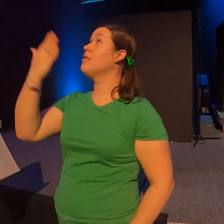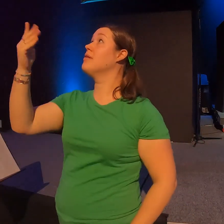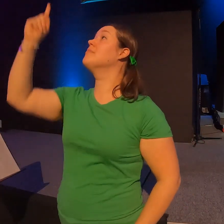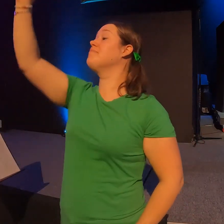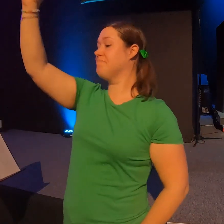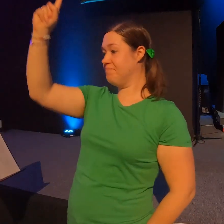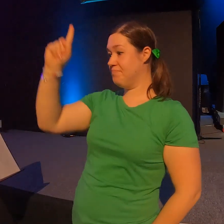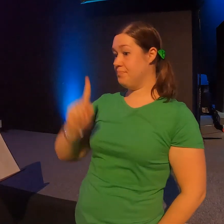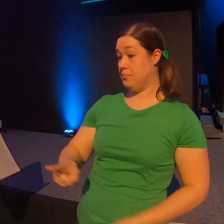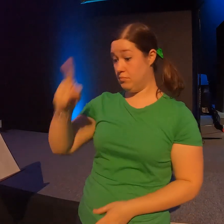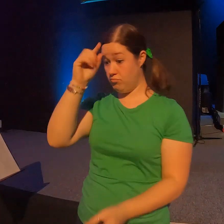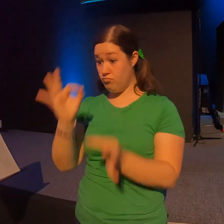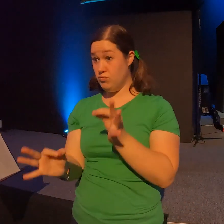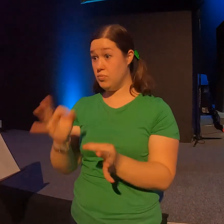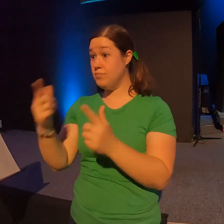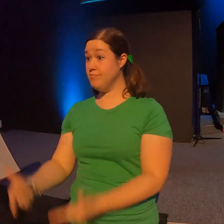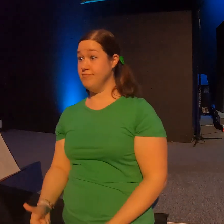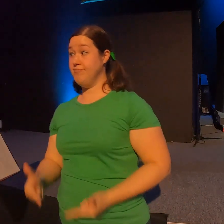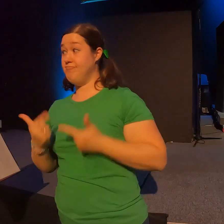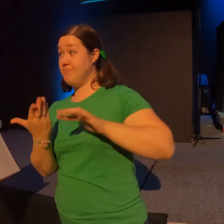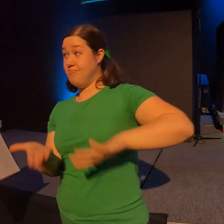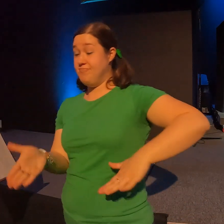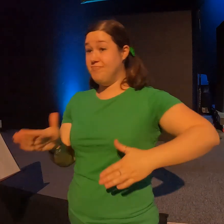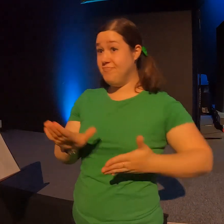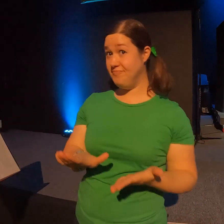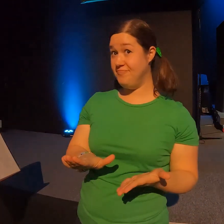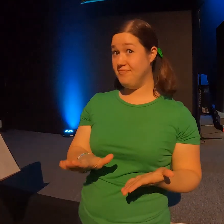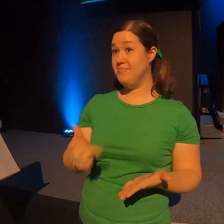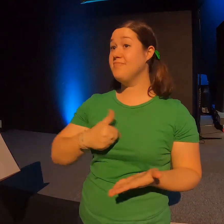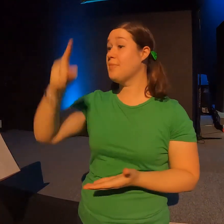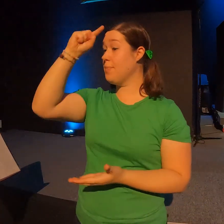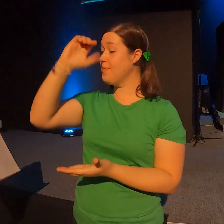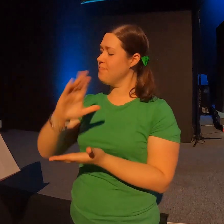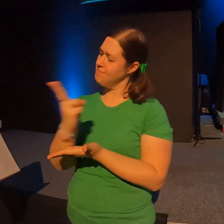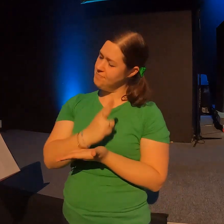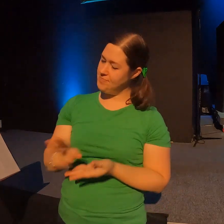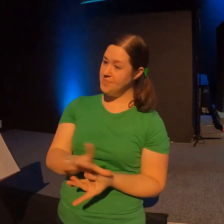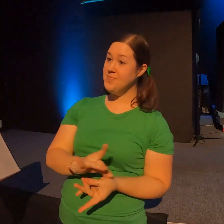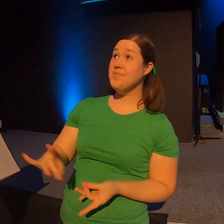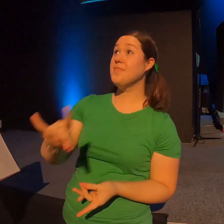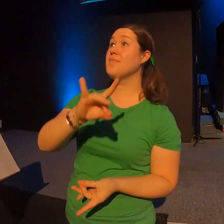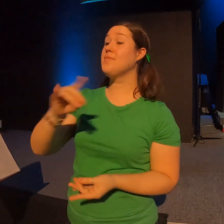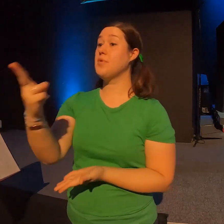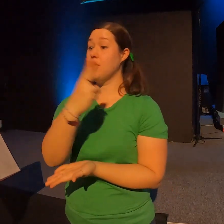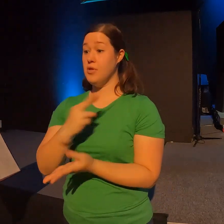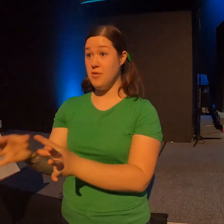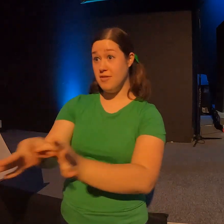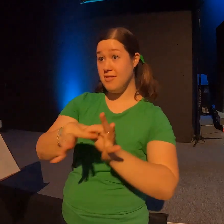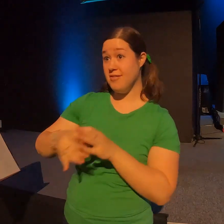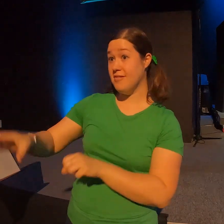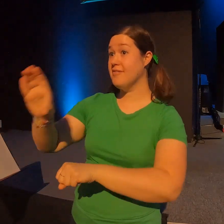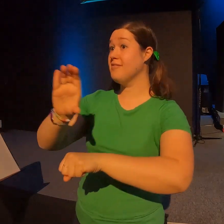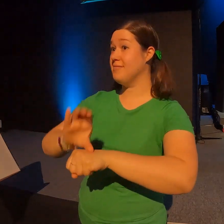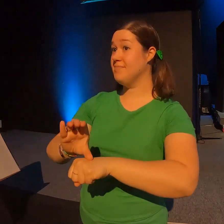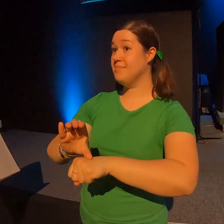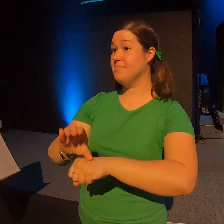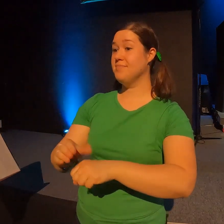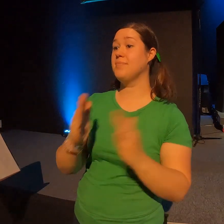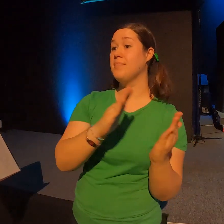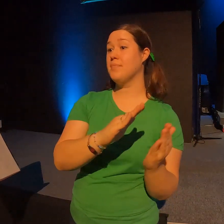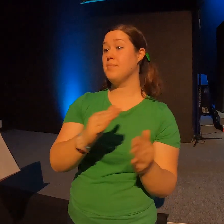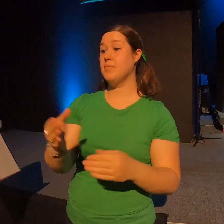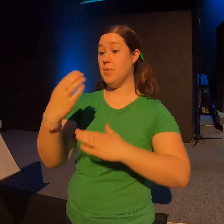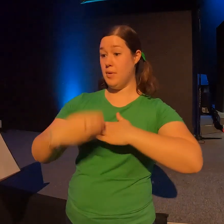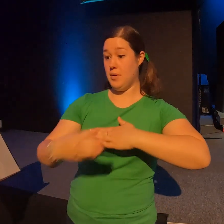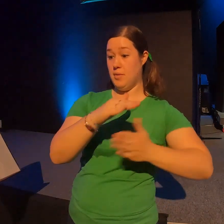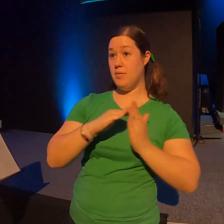shall come to judge the quick and the dead. Creo en el Espíritu Santo, la Santa Iglesia Universal, the